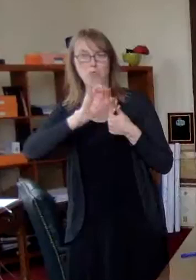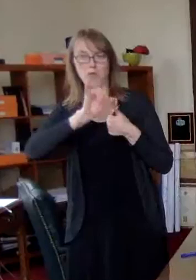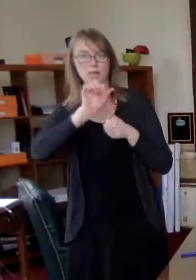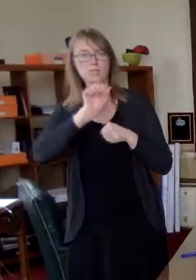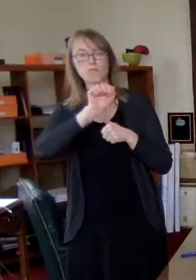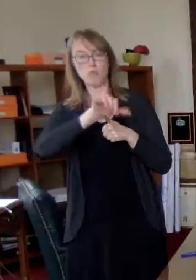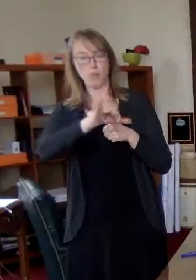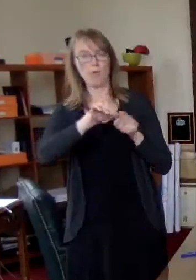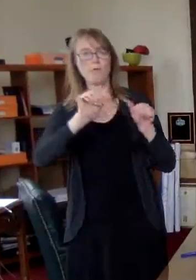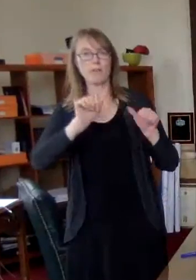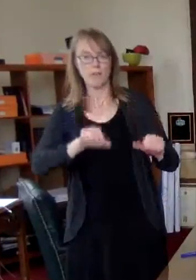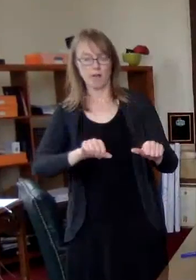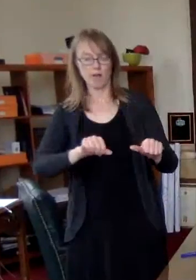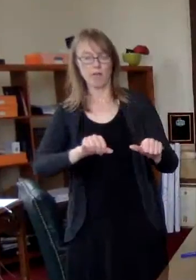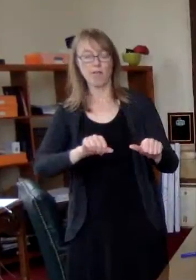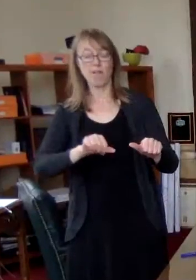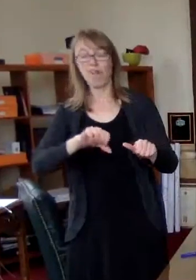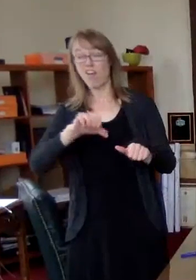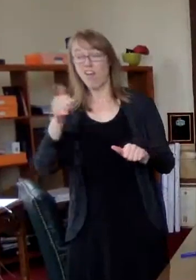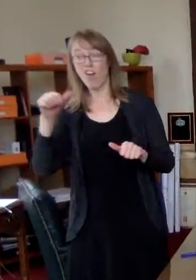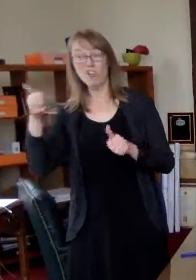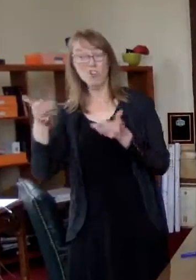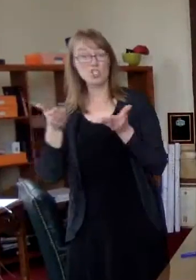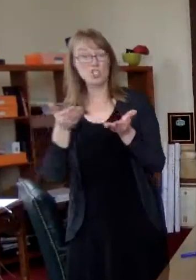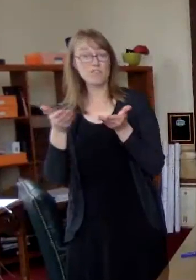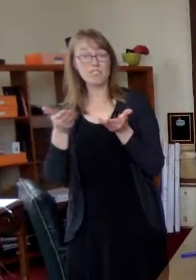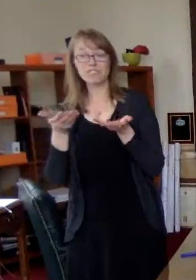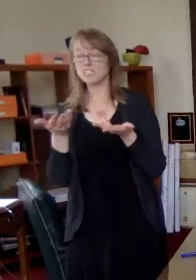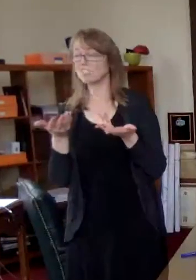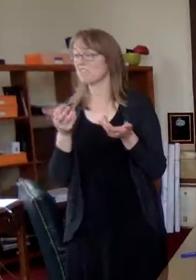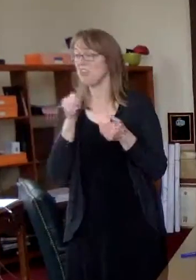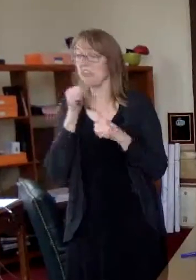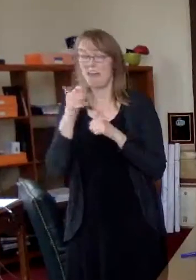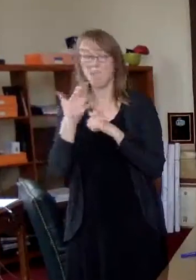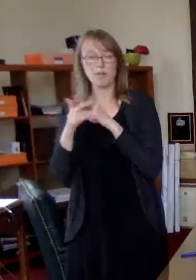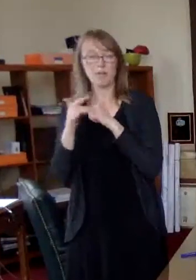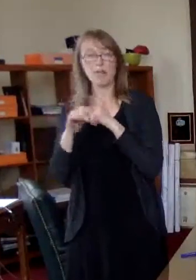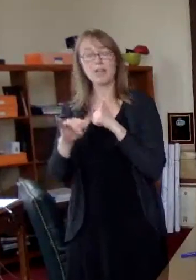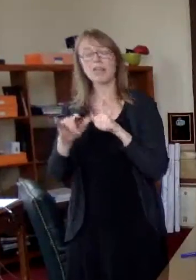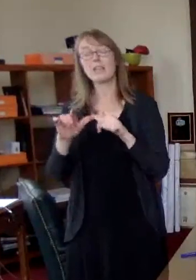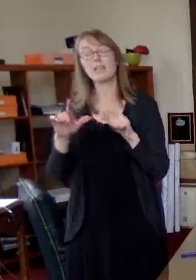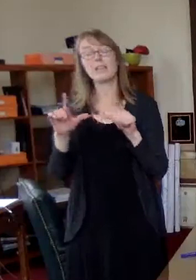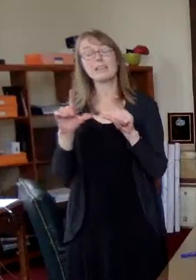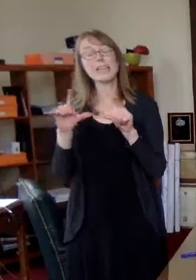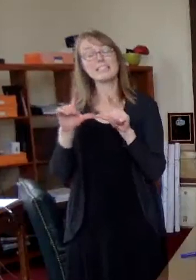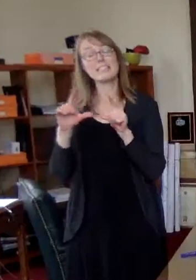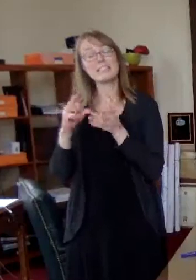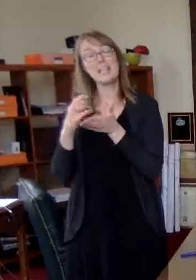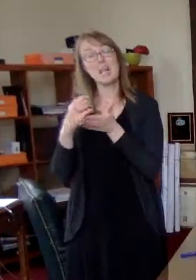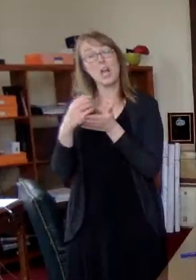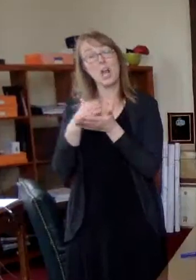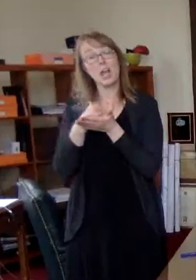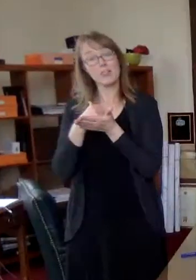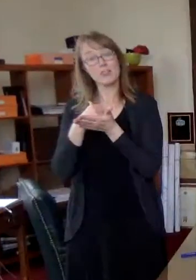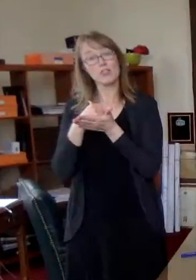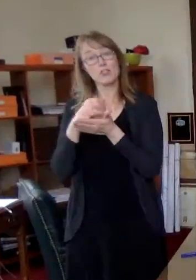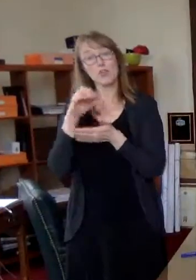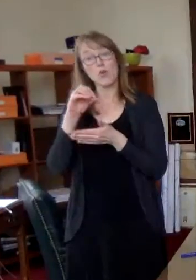that, very few services are available. The license collector's office is still open with a very skeleton staff,